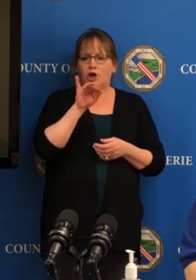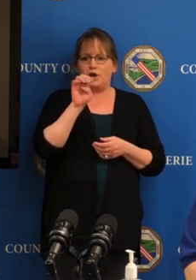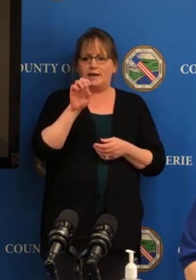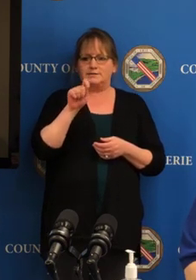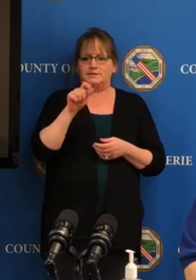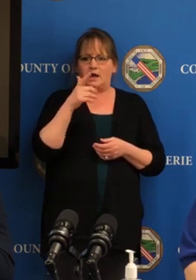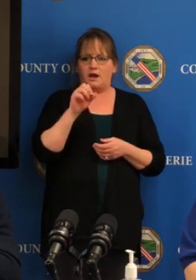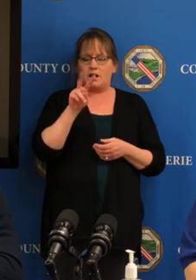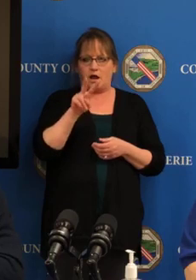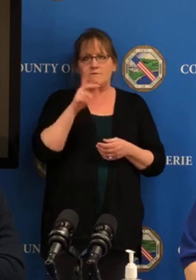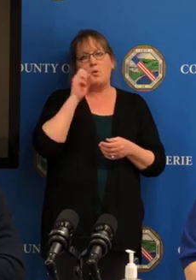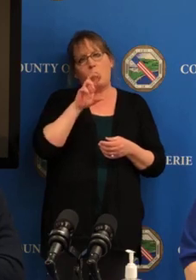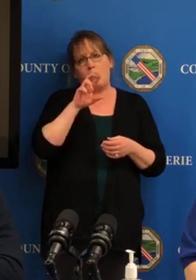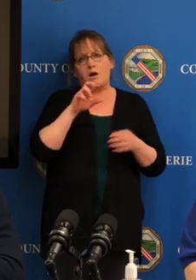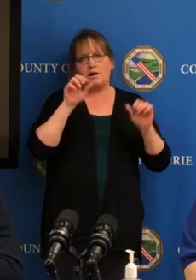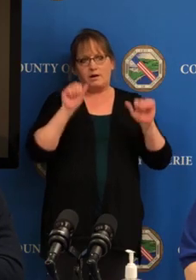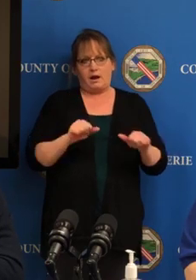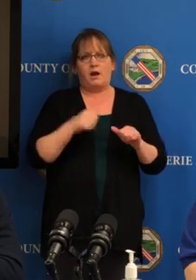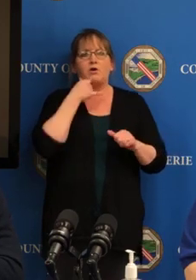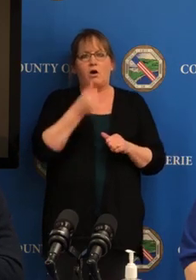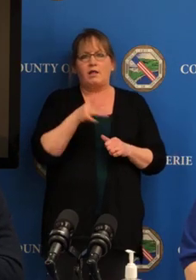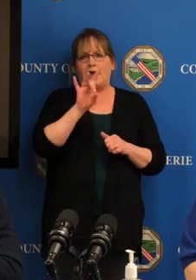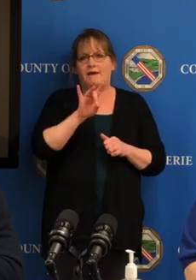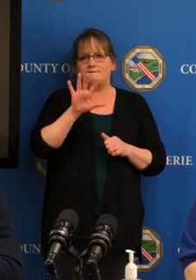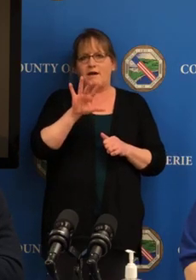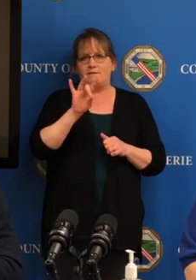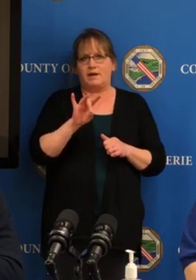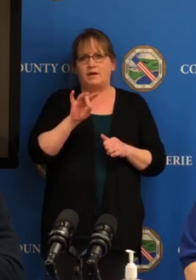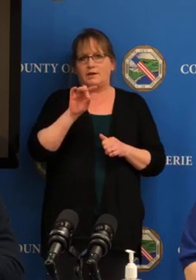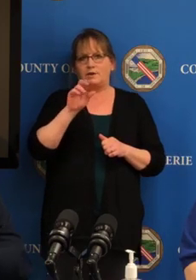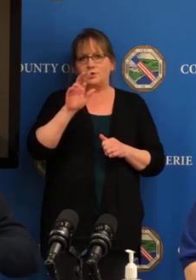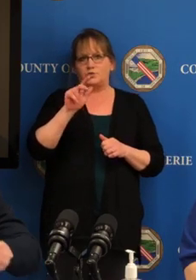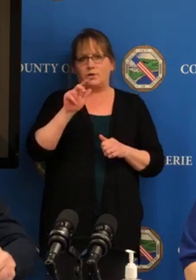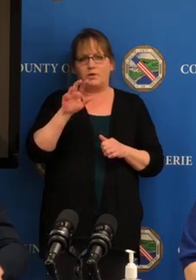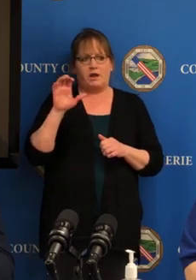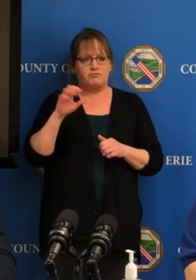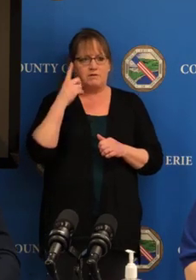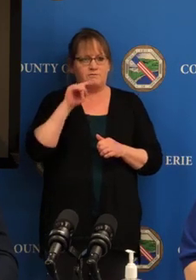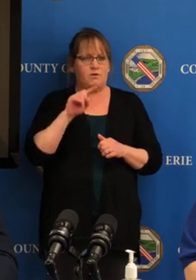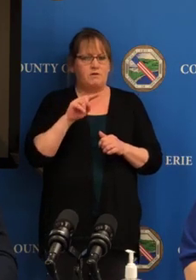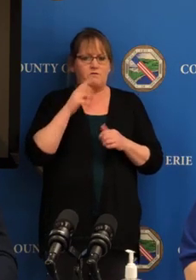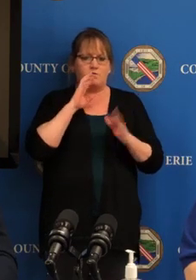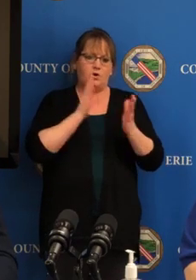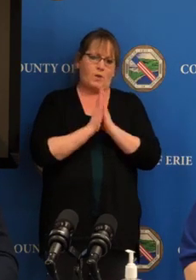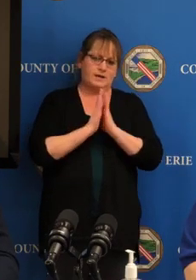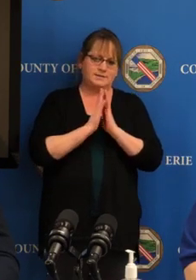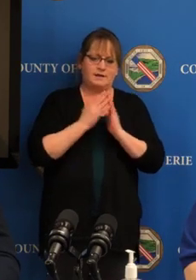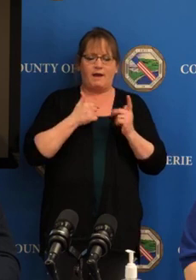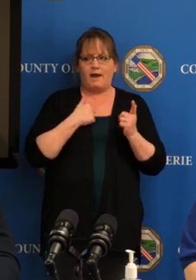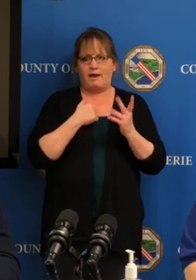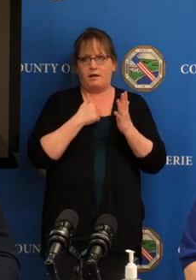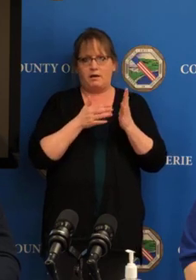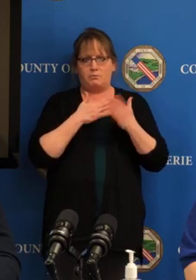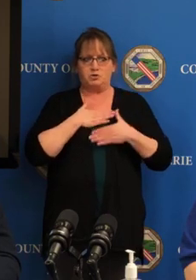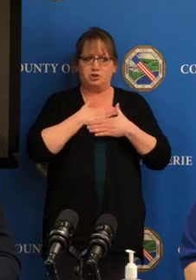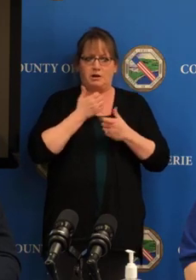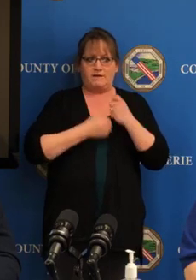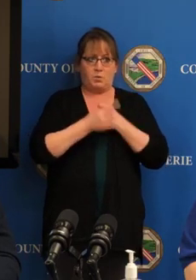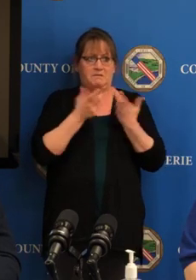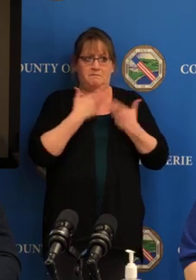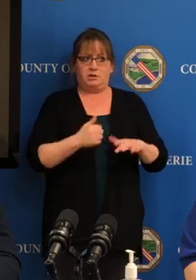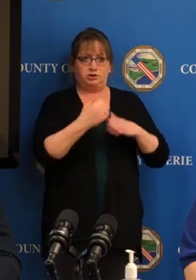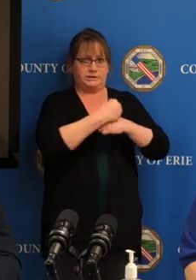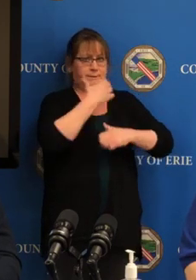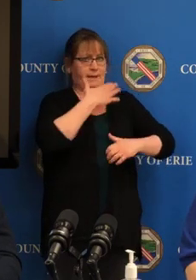call the 858-2300 number for those requests. So I appreciate those of you that have already submitted